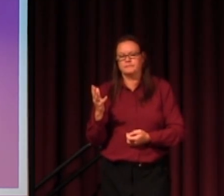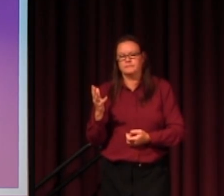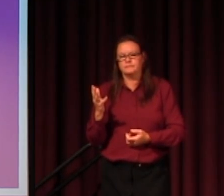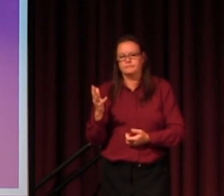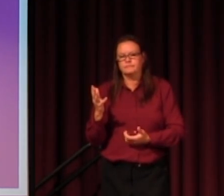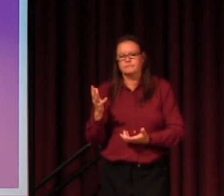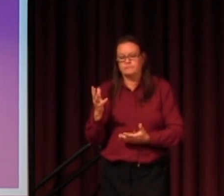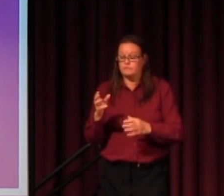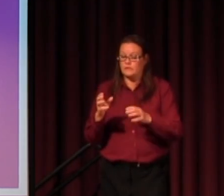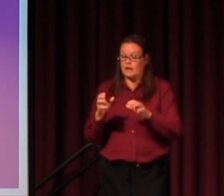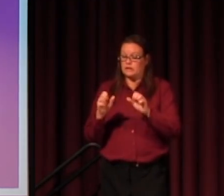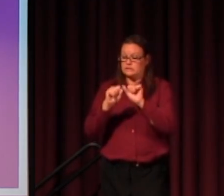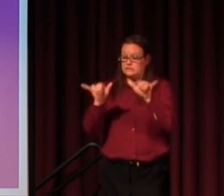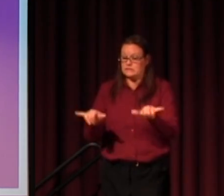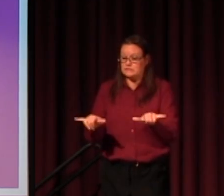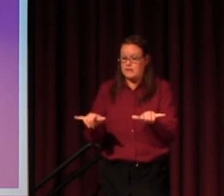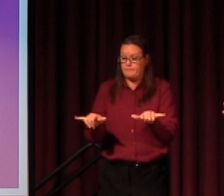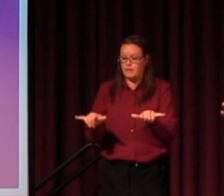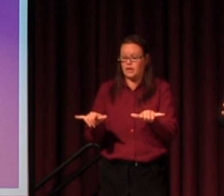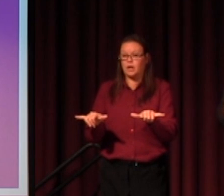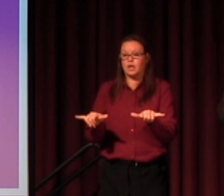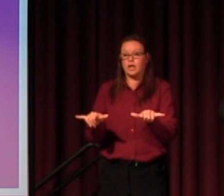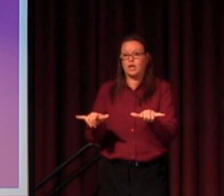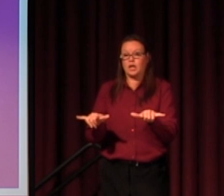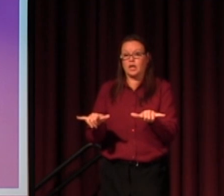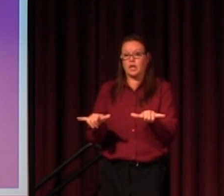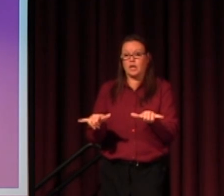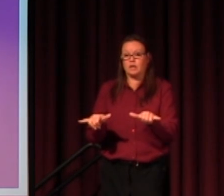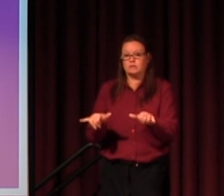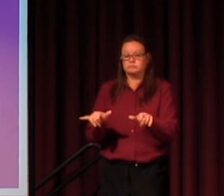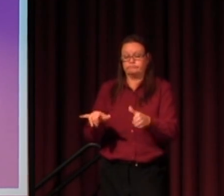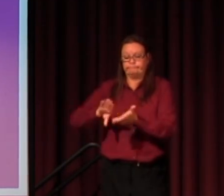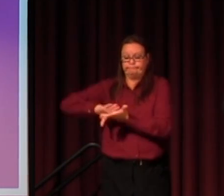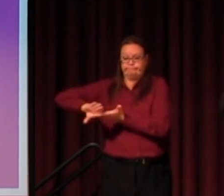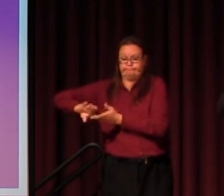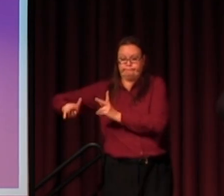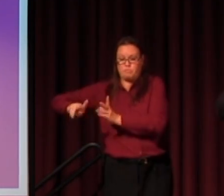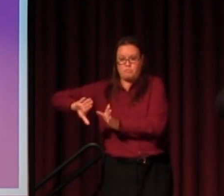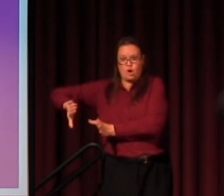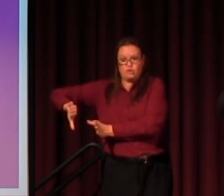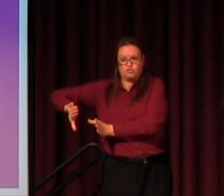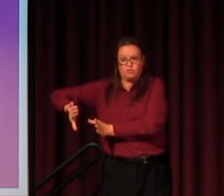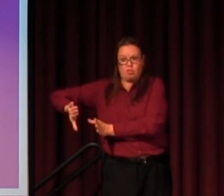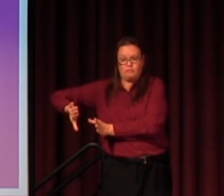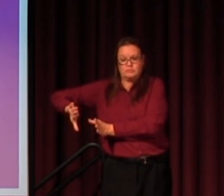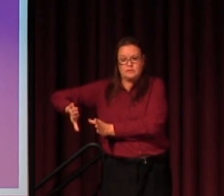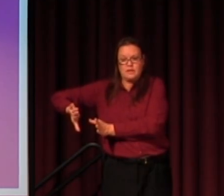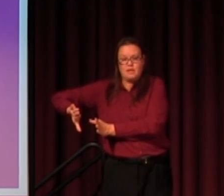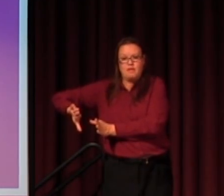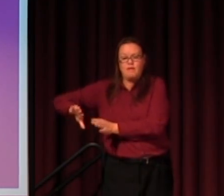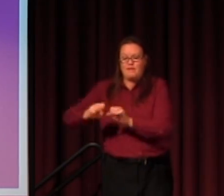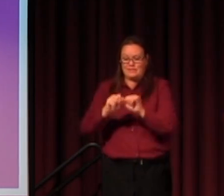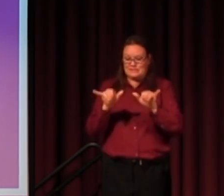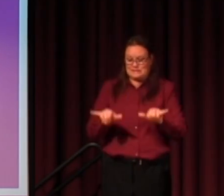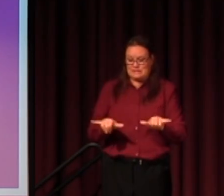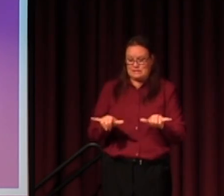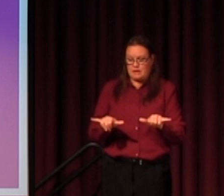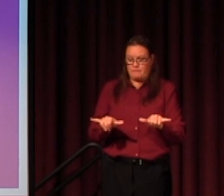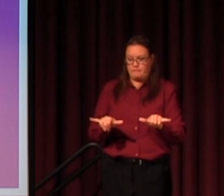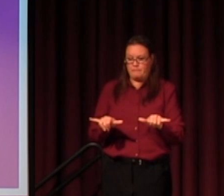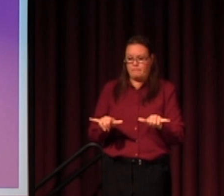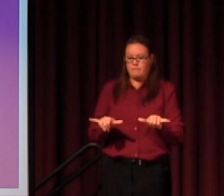issues of systemic marginalization is that we tend to only see the ways in which we're in the